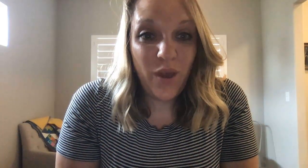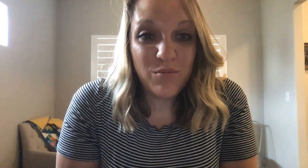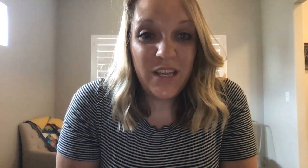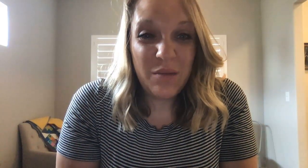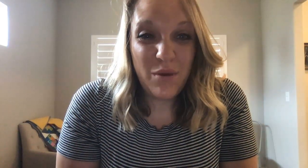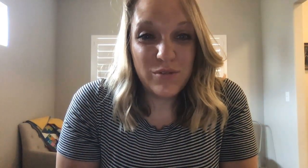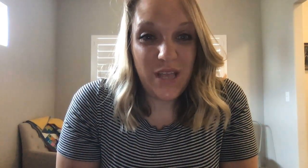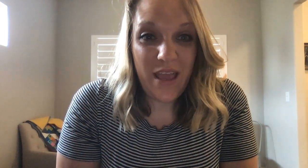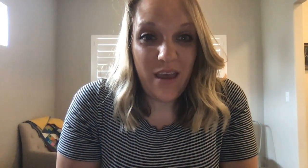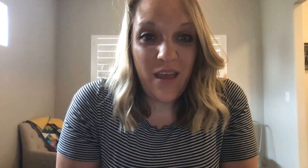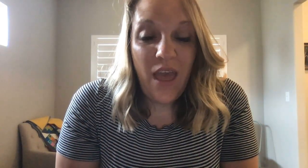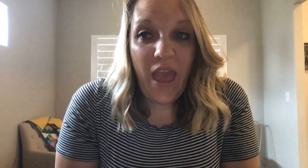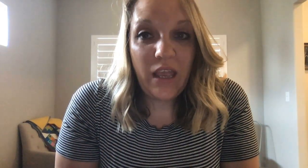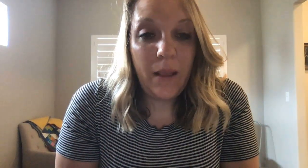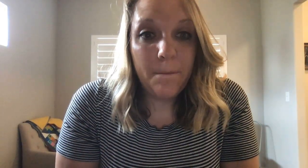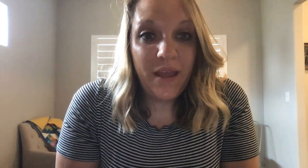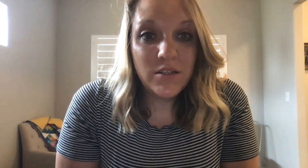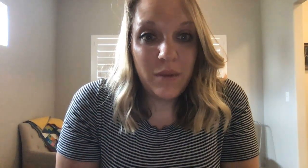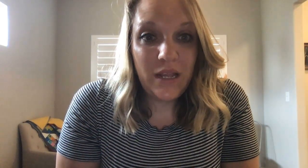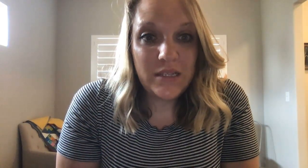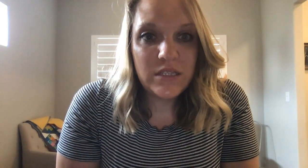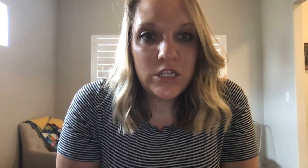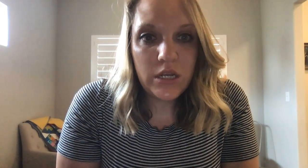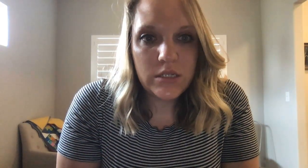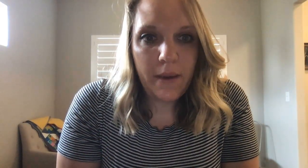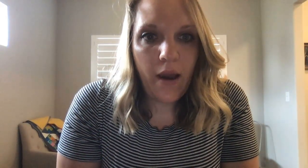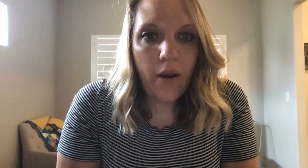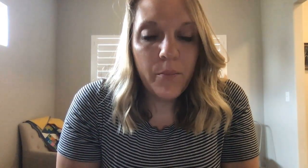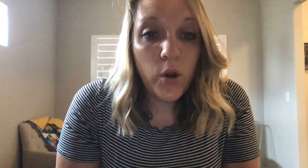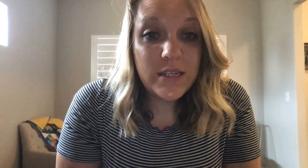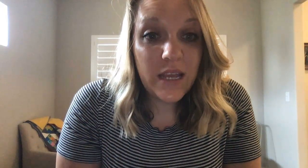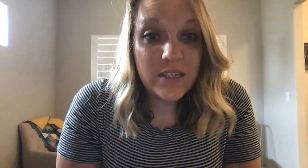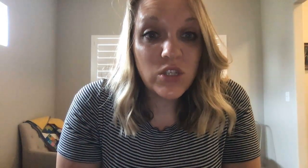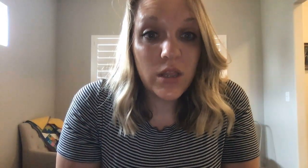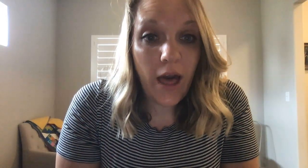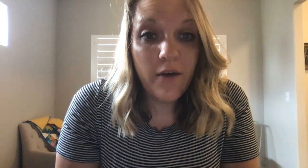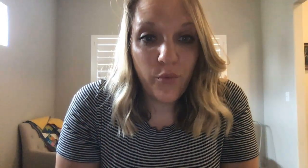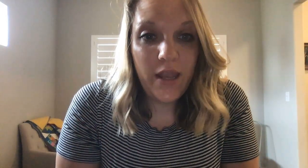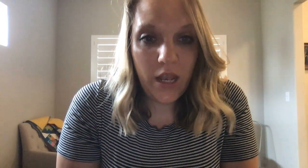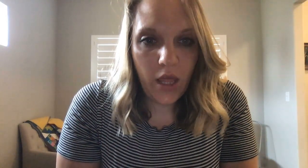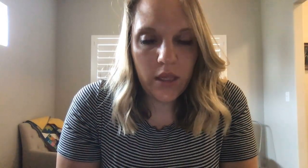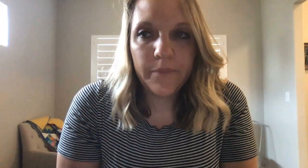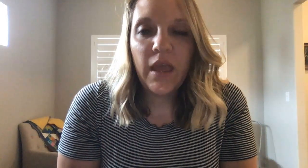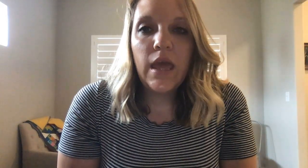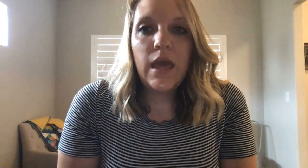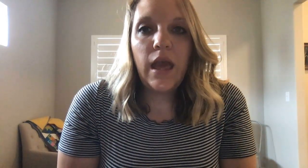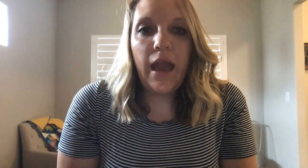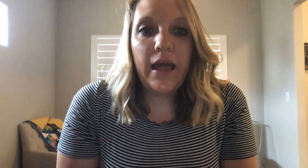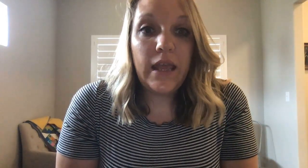are reading in Mosiah. And King Benjamin is teaching us about how important it is to love one another. And in